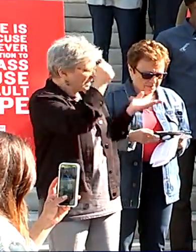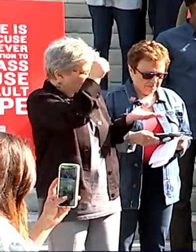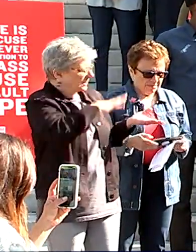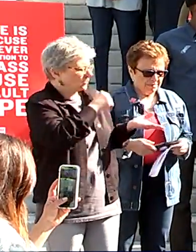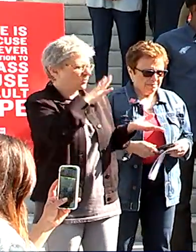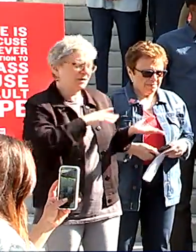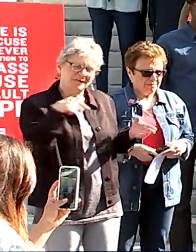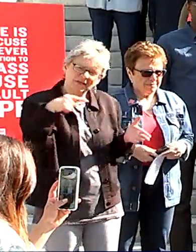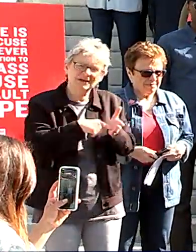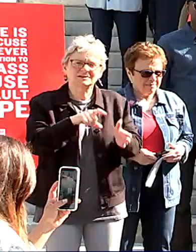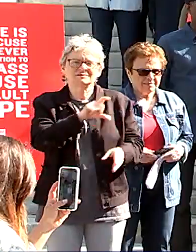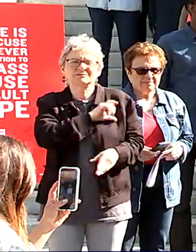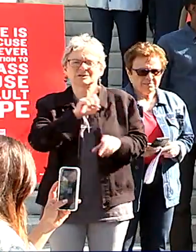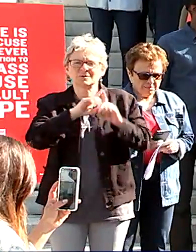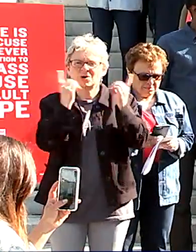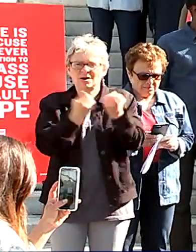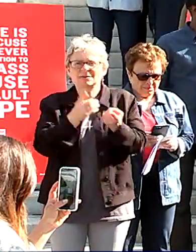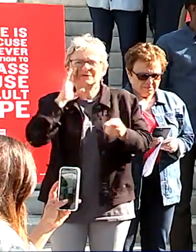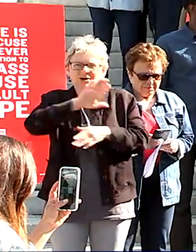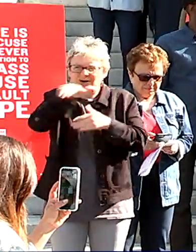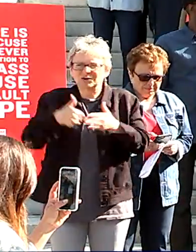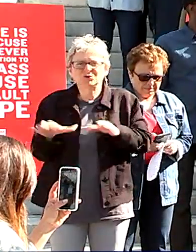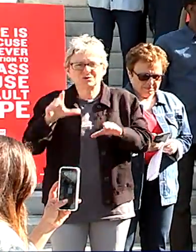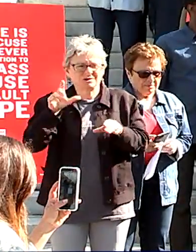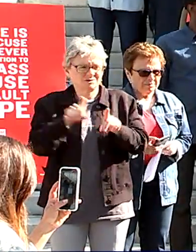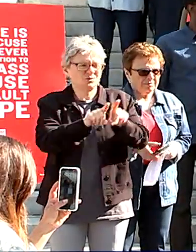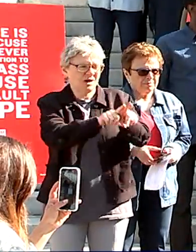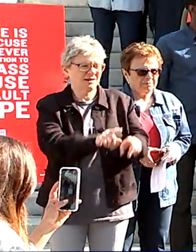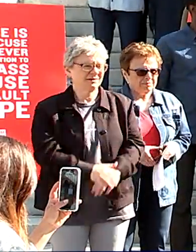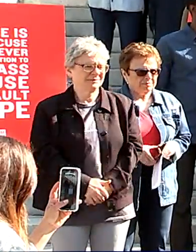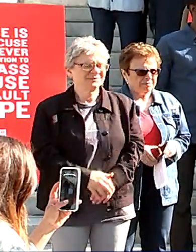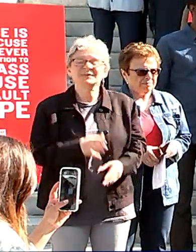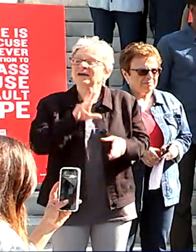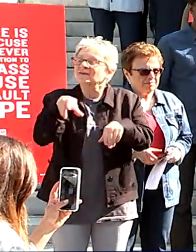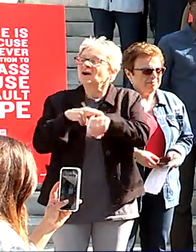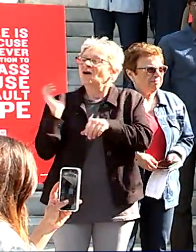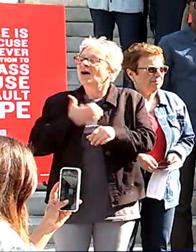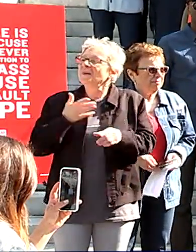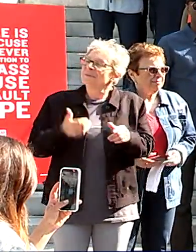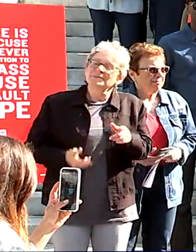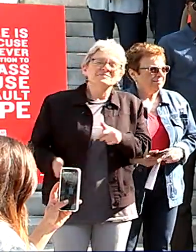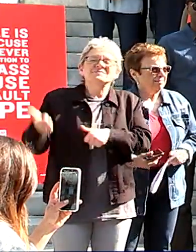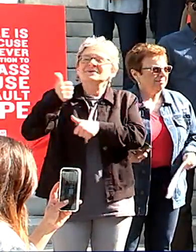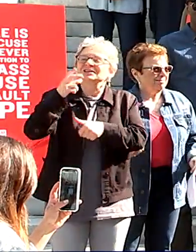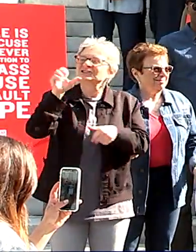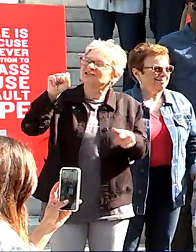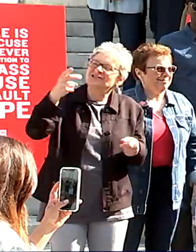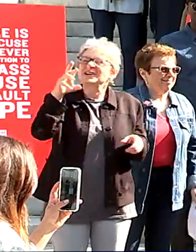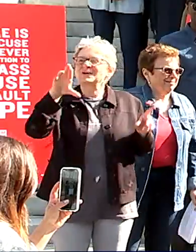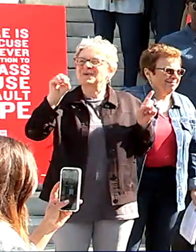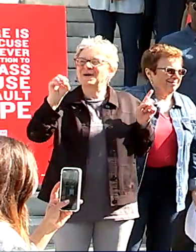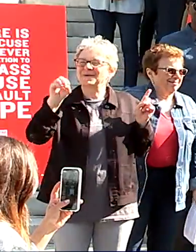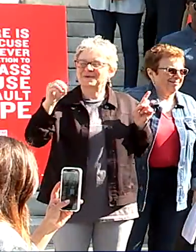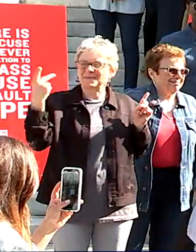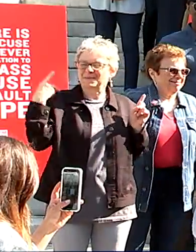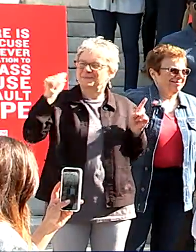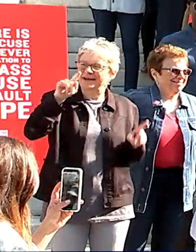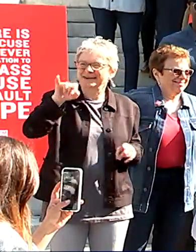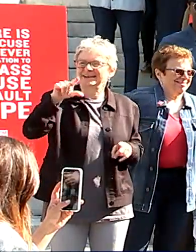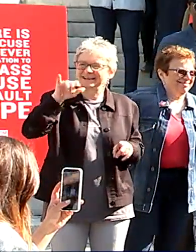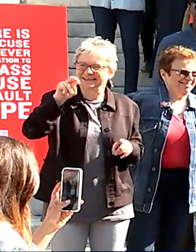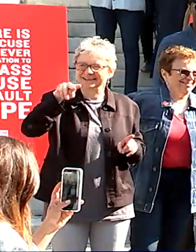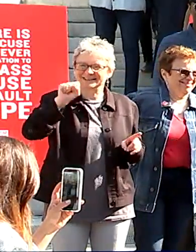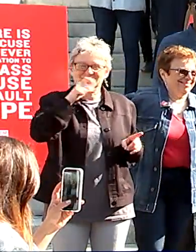women of this department for all that you do as well. And of course, our main hero, Patty Giggins, who has